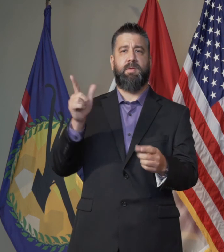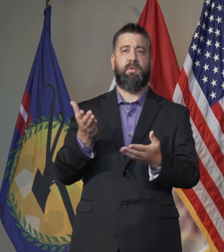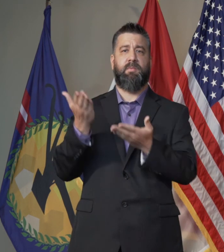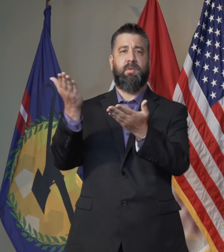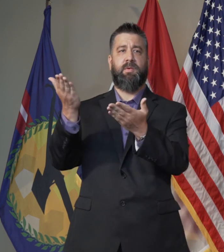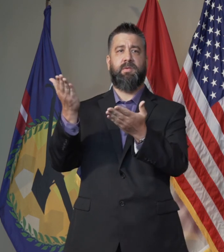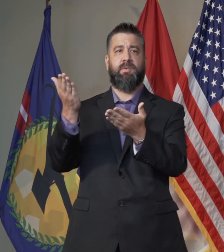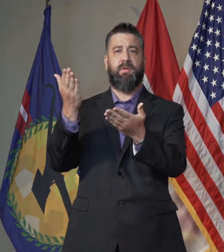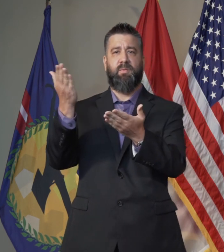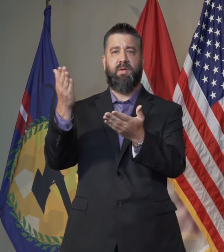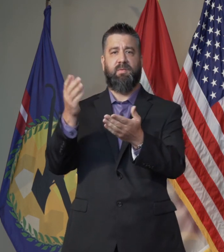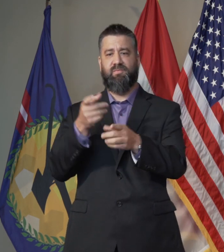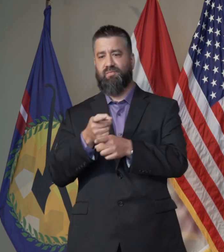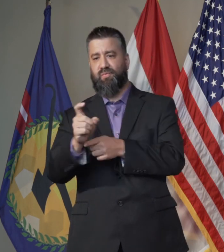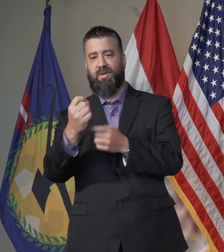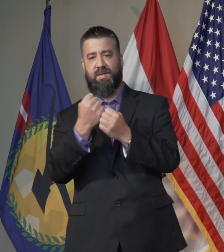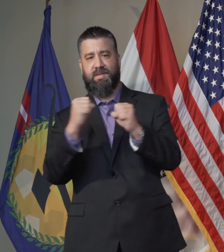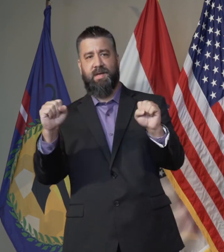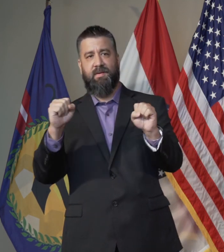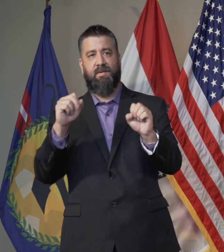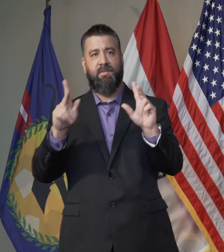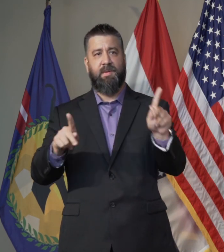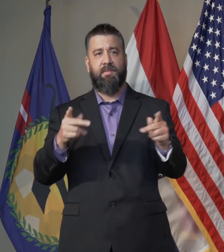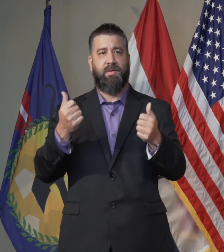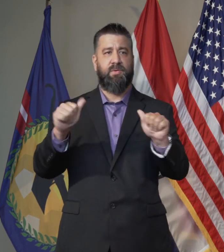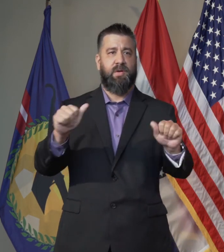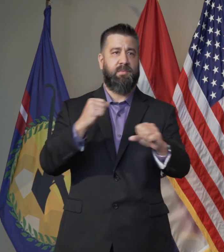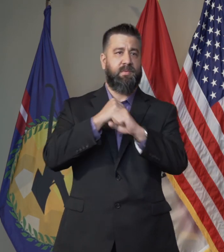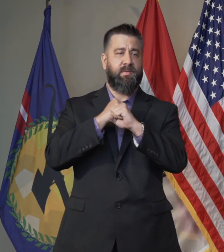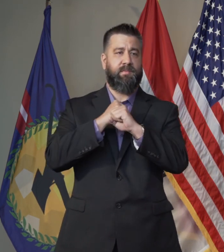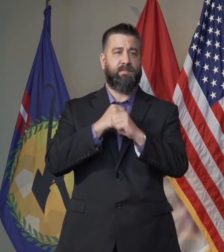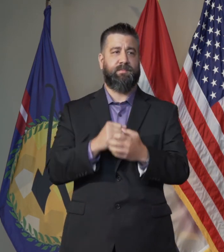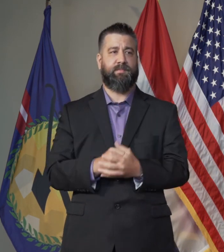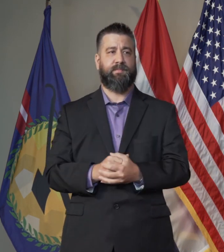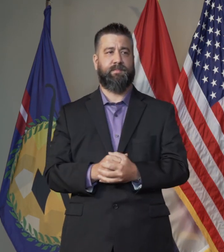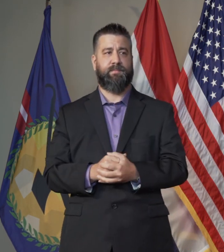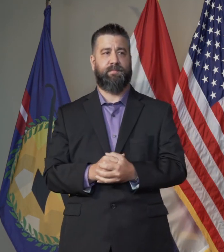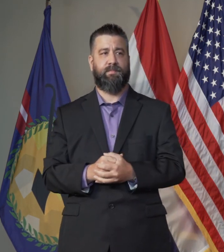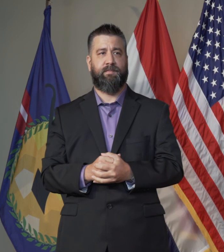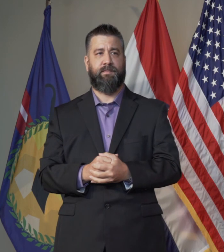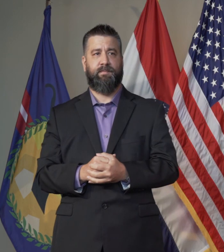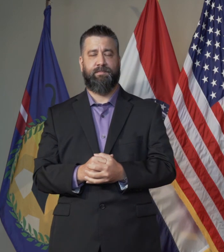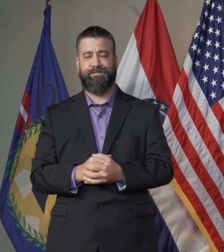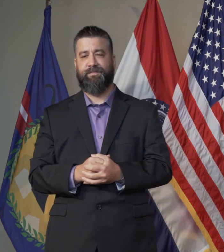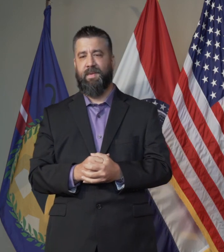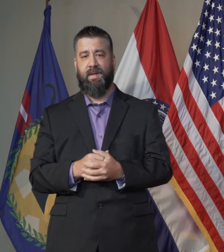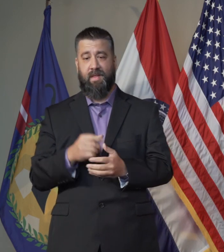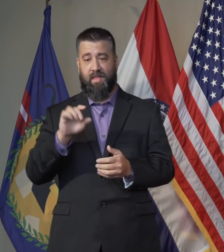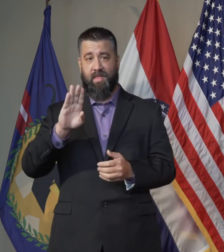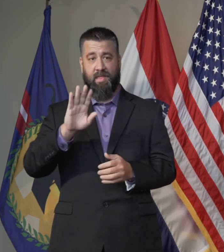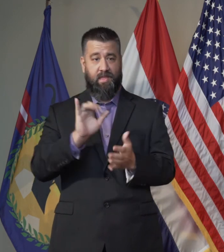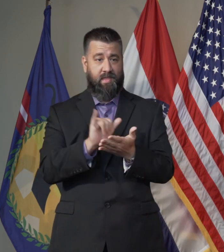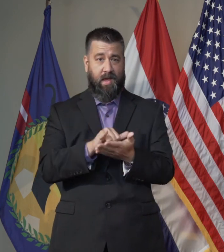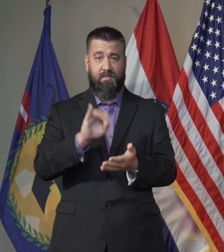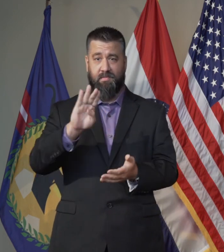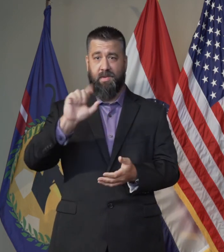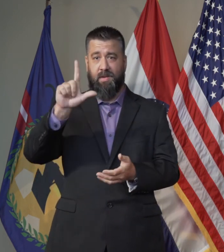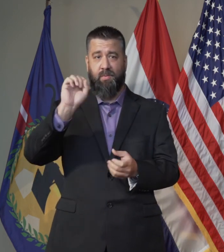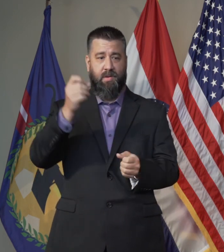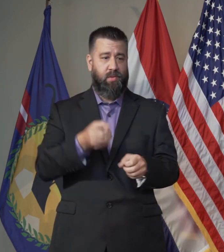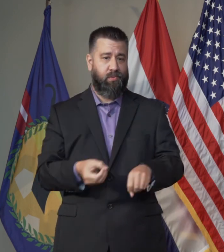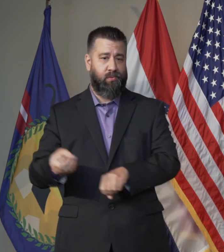undermine the safety of the people you've been trying to protect? Well, they immediately removed public health restrictions. So